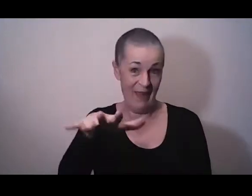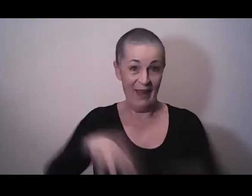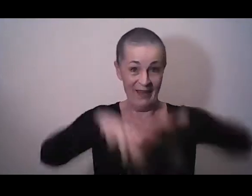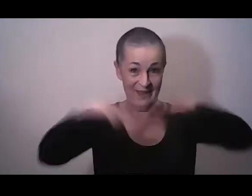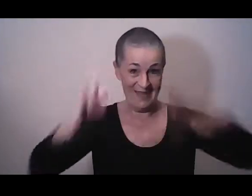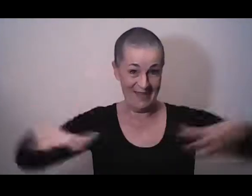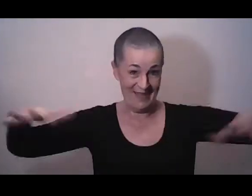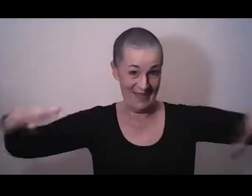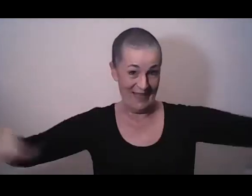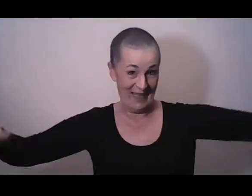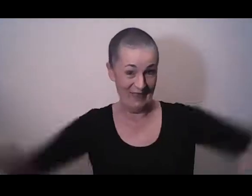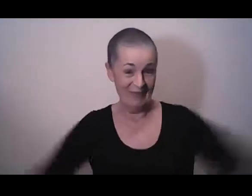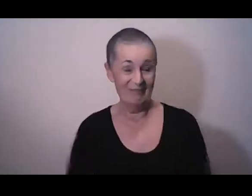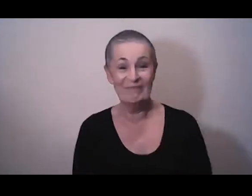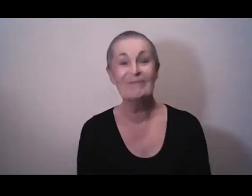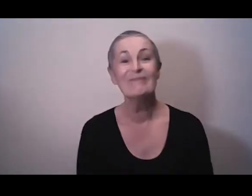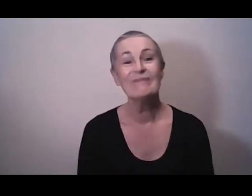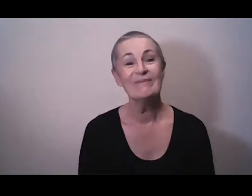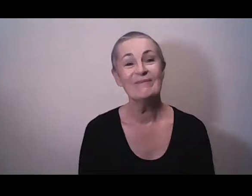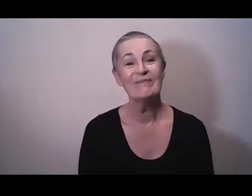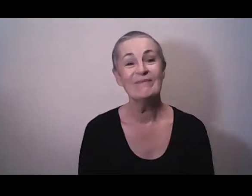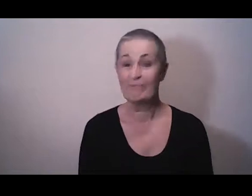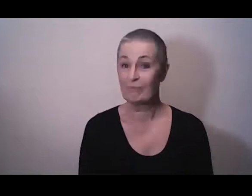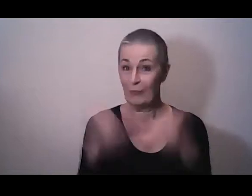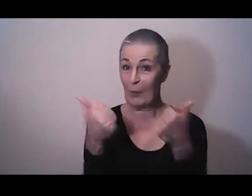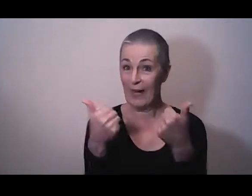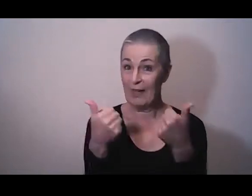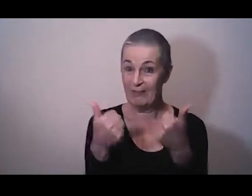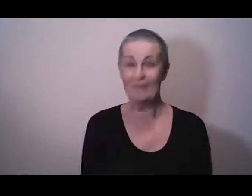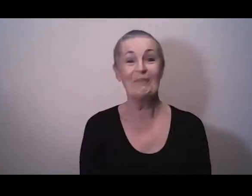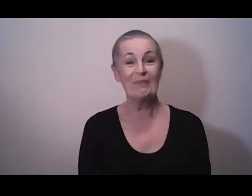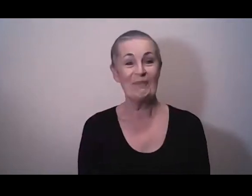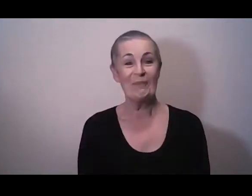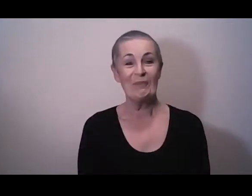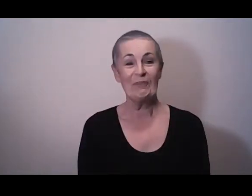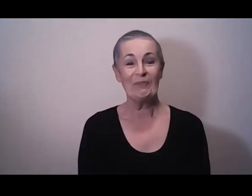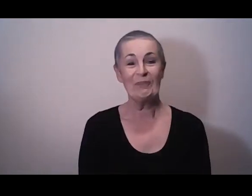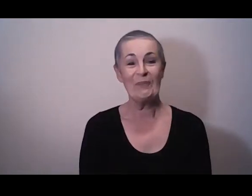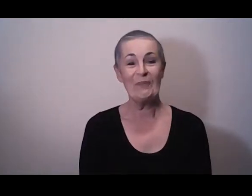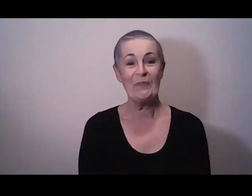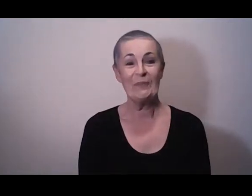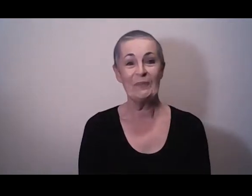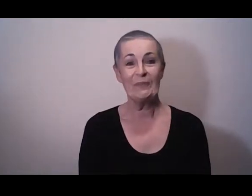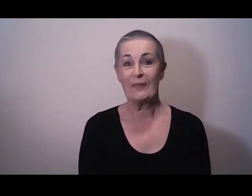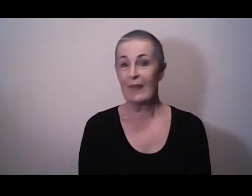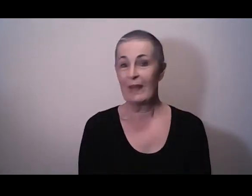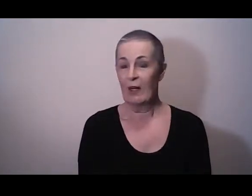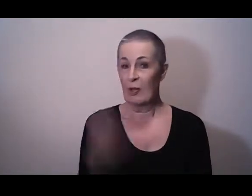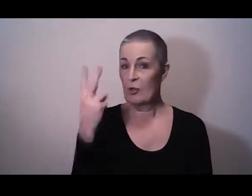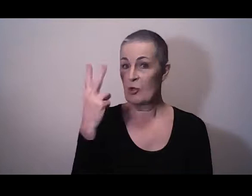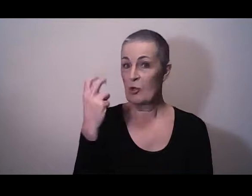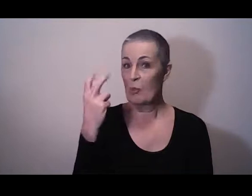perfect. Okay, so you've got that to look forward to. And then we only have 2 more sessions in the new